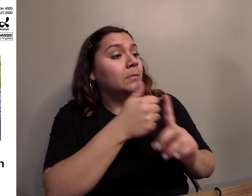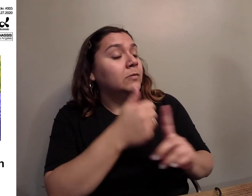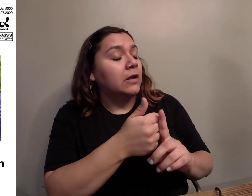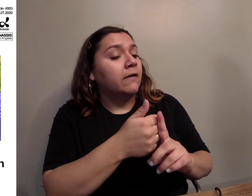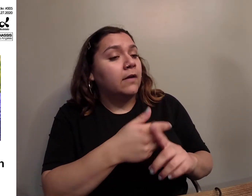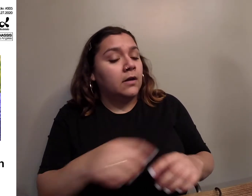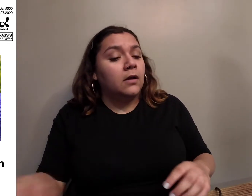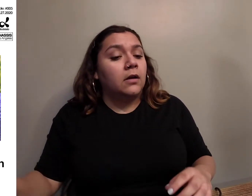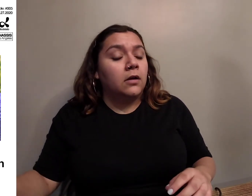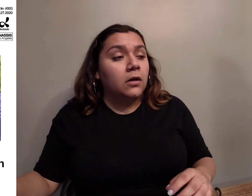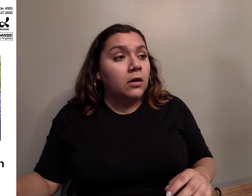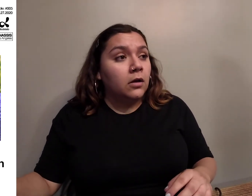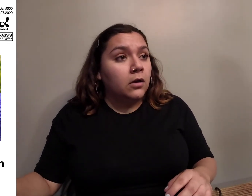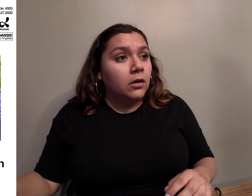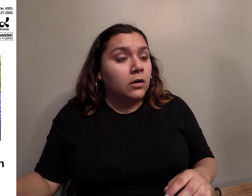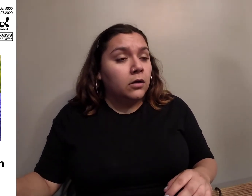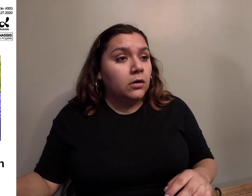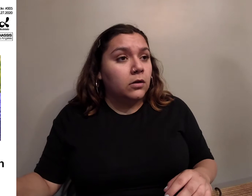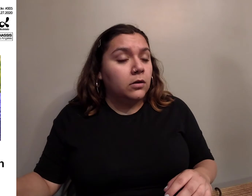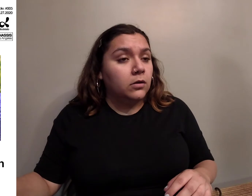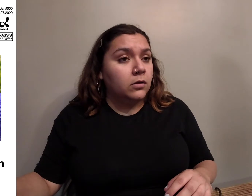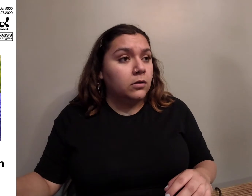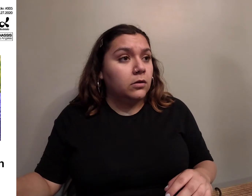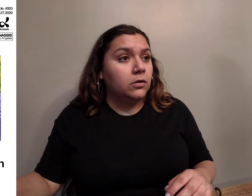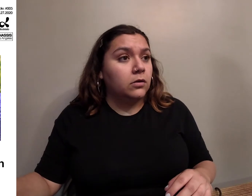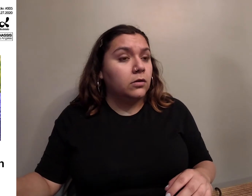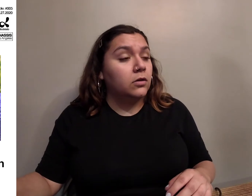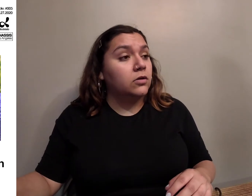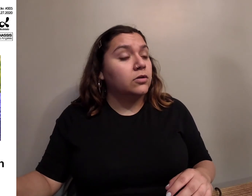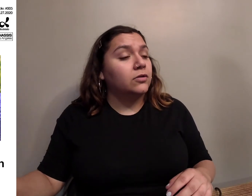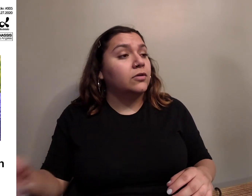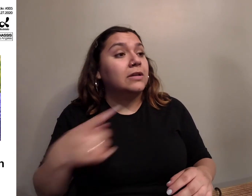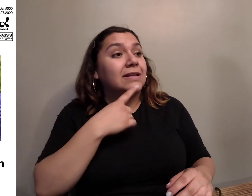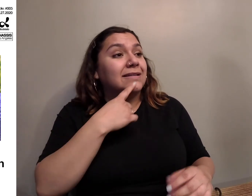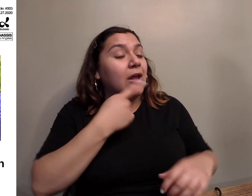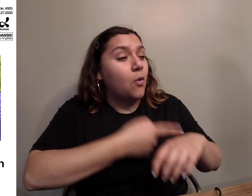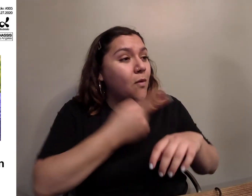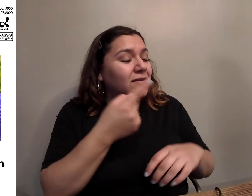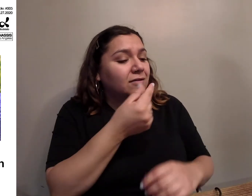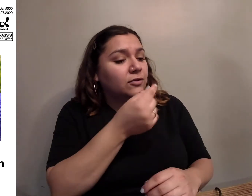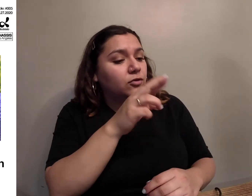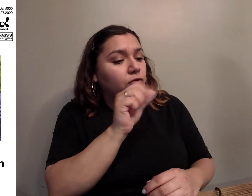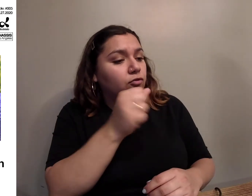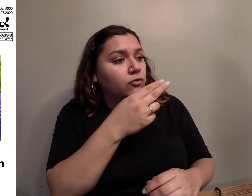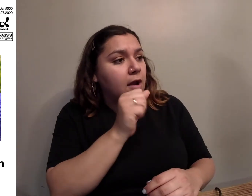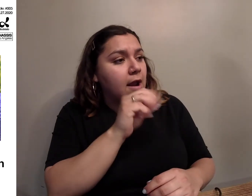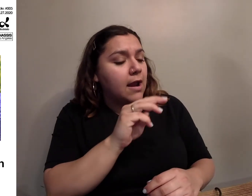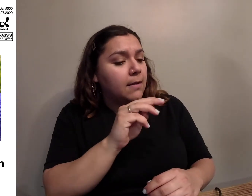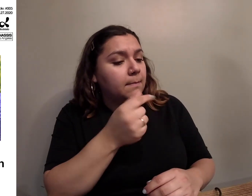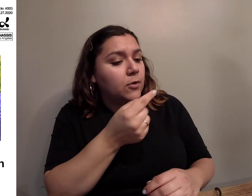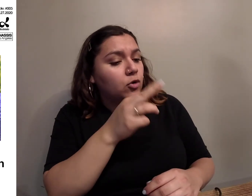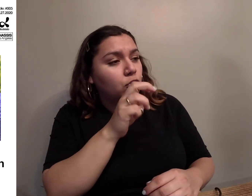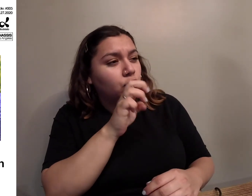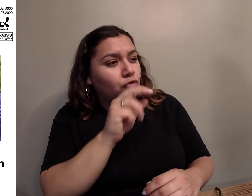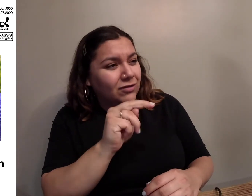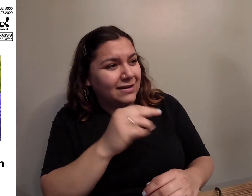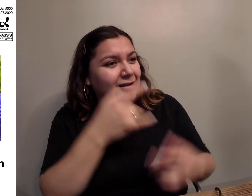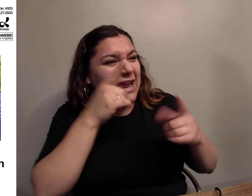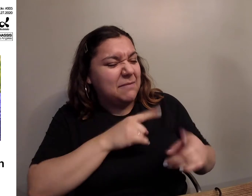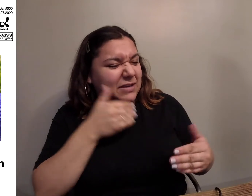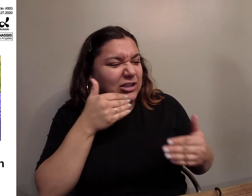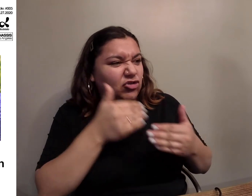once said that when Graham Greene was asked near the end of his life why he traveled,